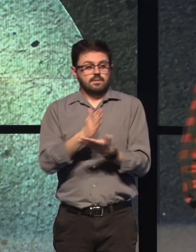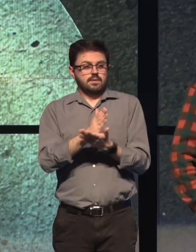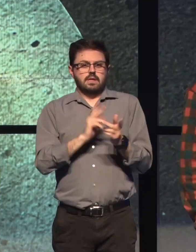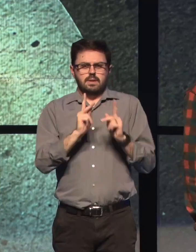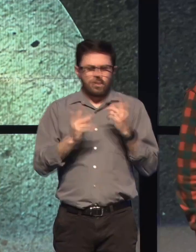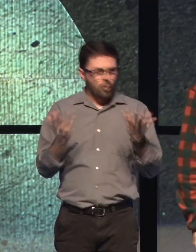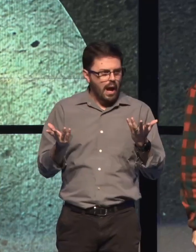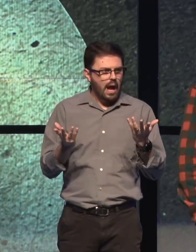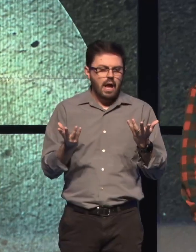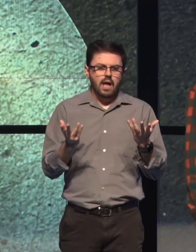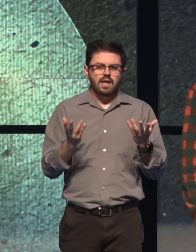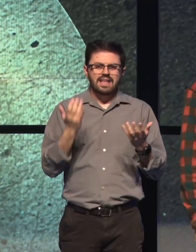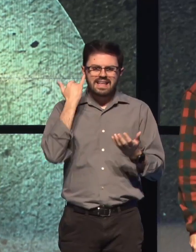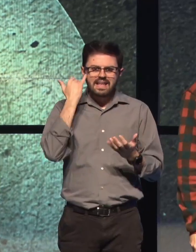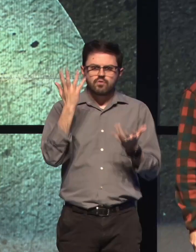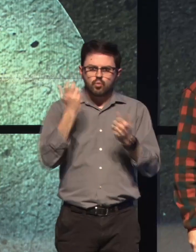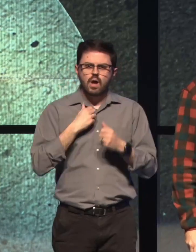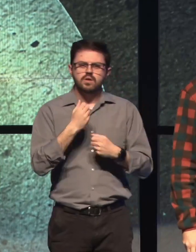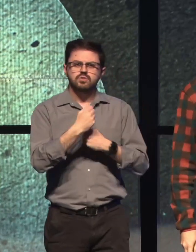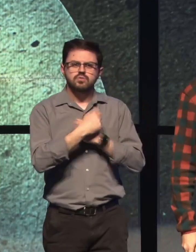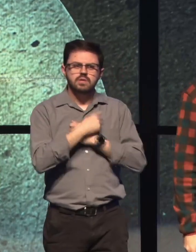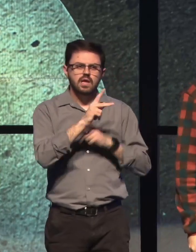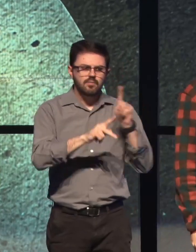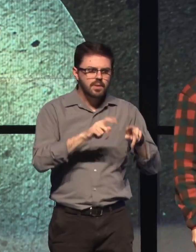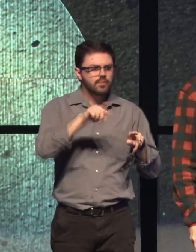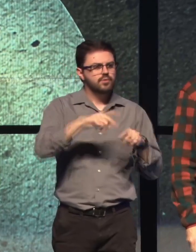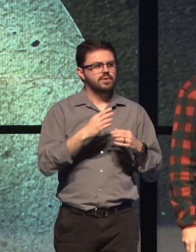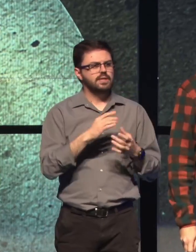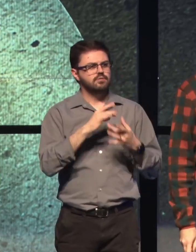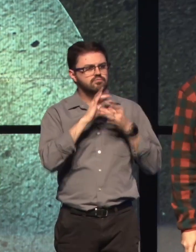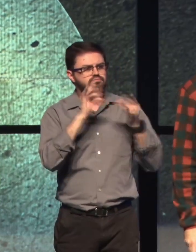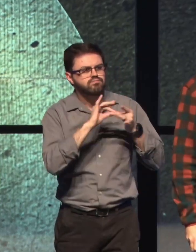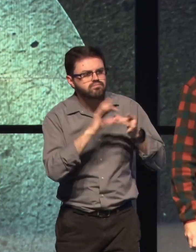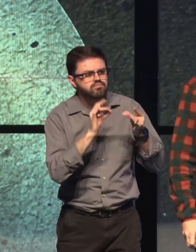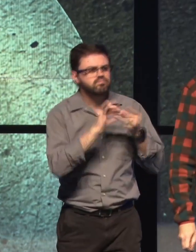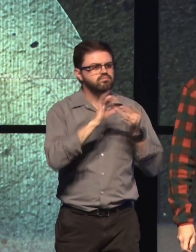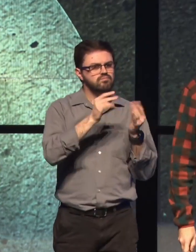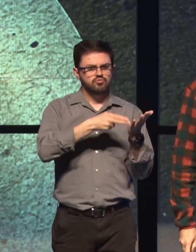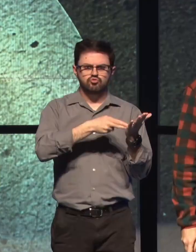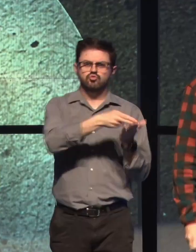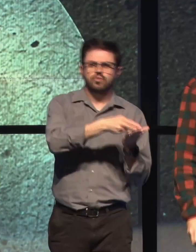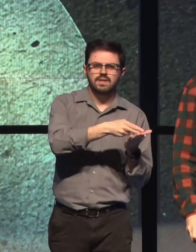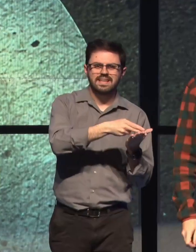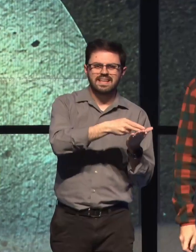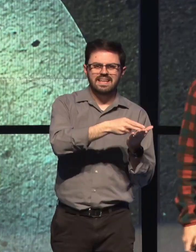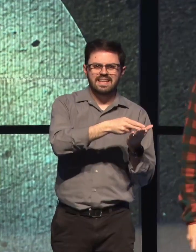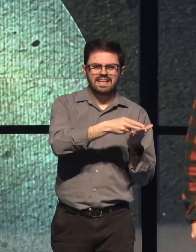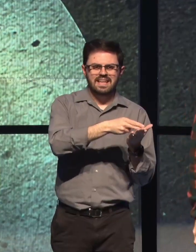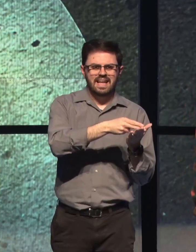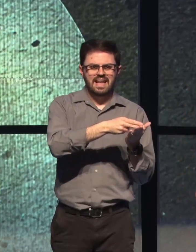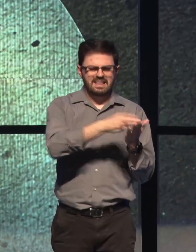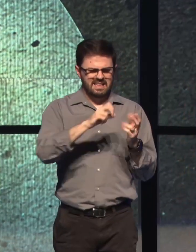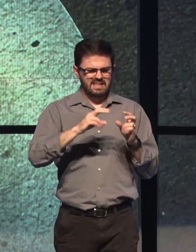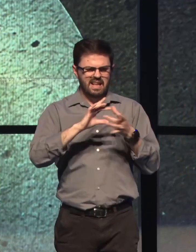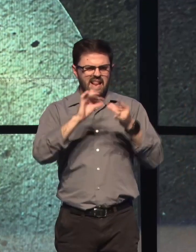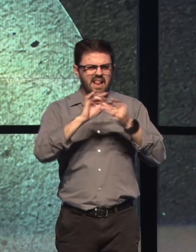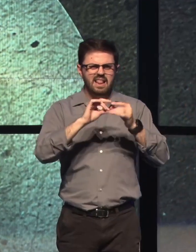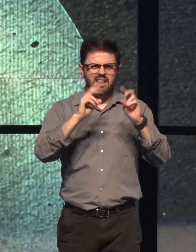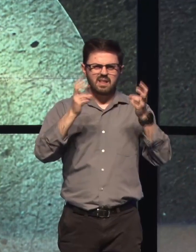to really love people, you got to speak the truth in love. And then they say some of the most awful, most horrible, terrible things to